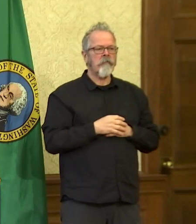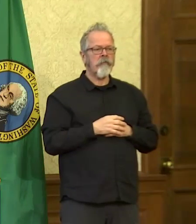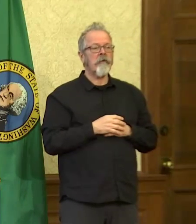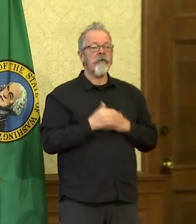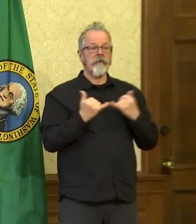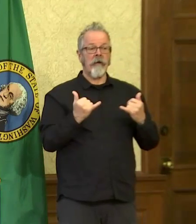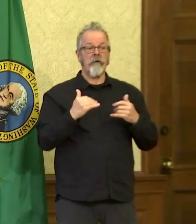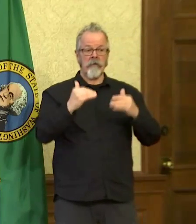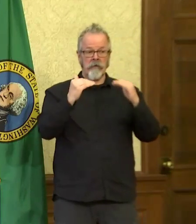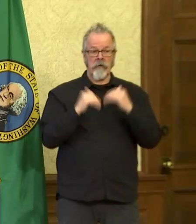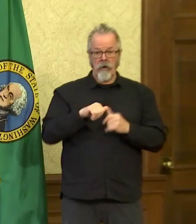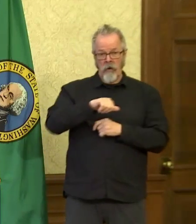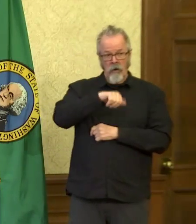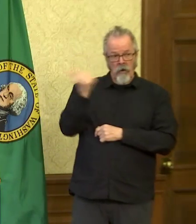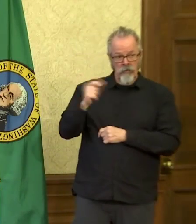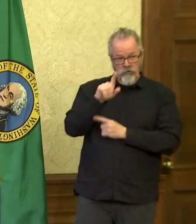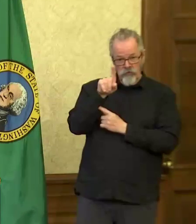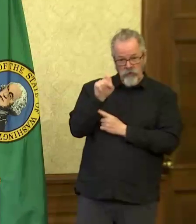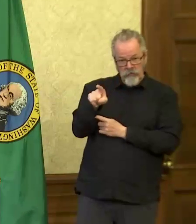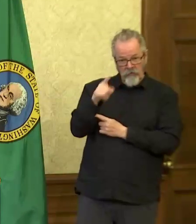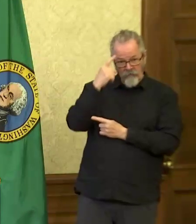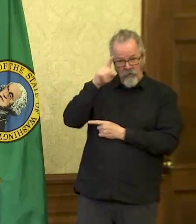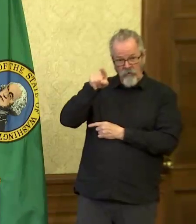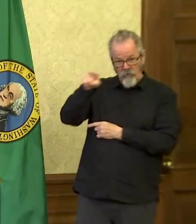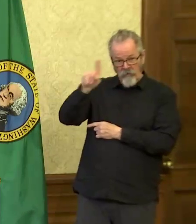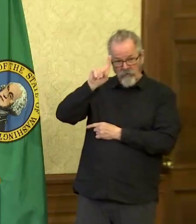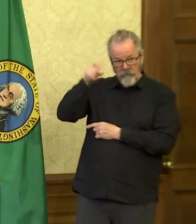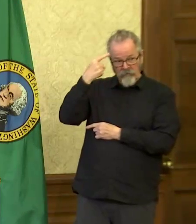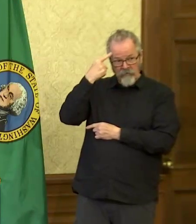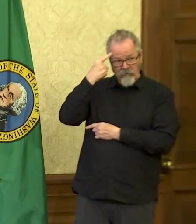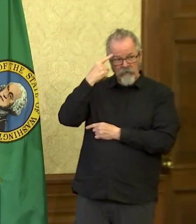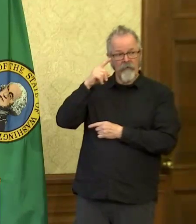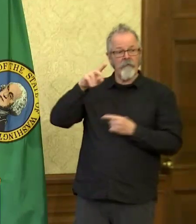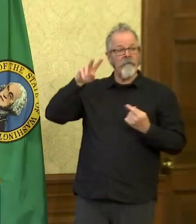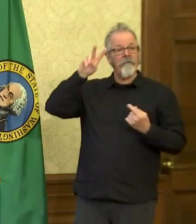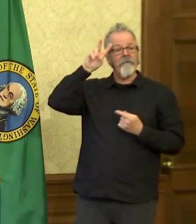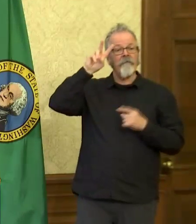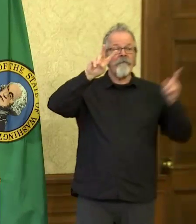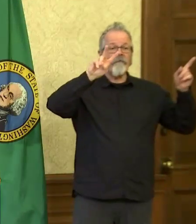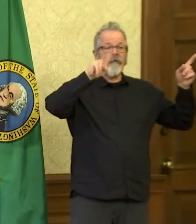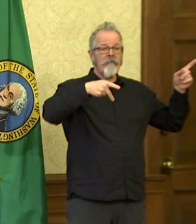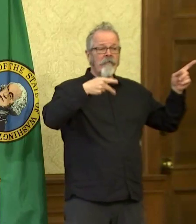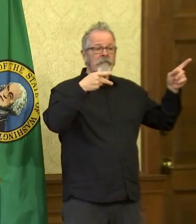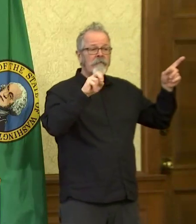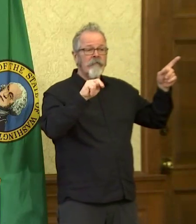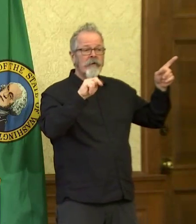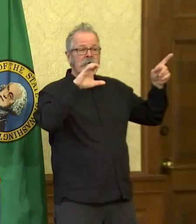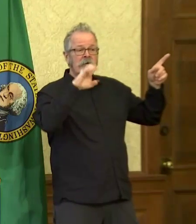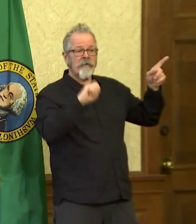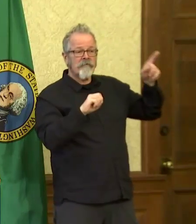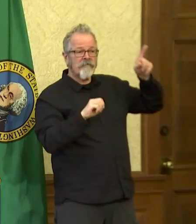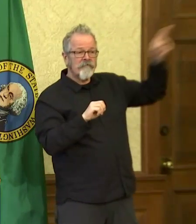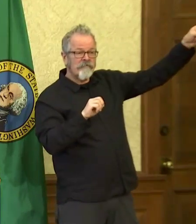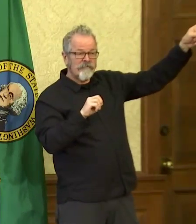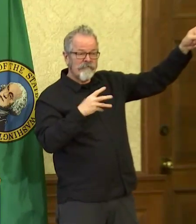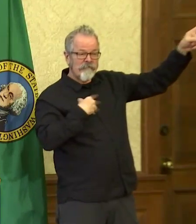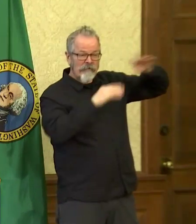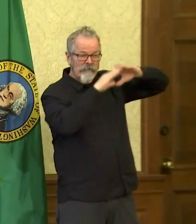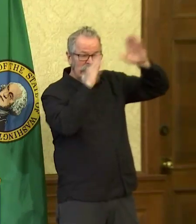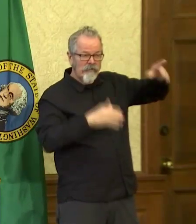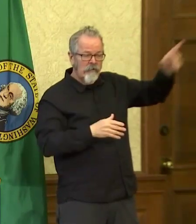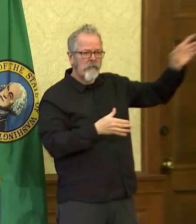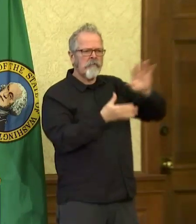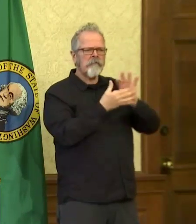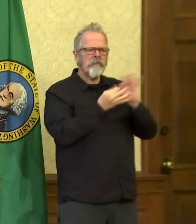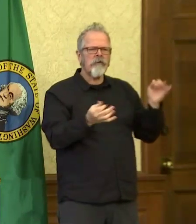White House. Based on the construction decision today, has Washington submitted a plan to the White House? And any other main takeaways you